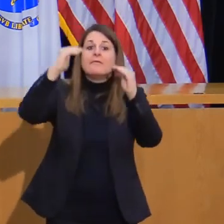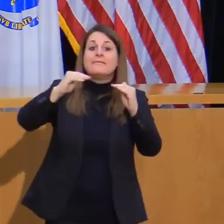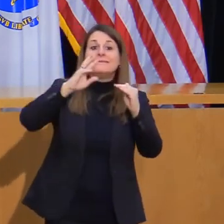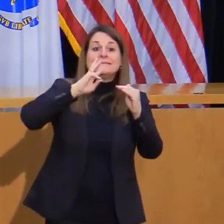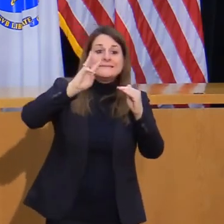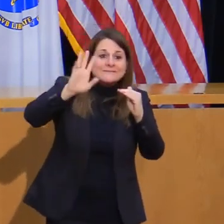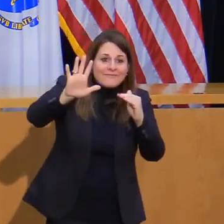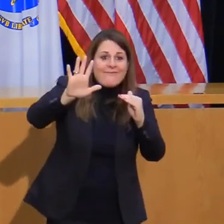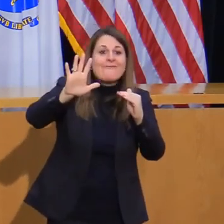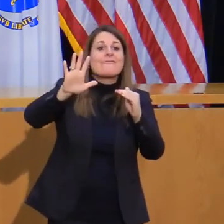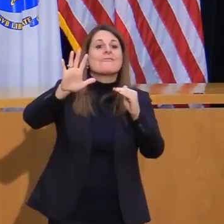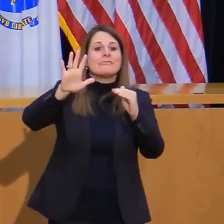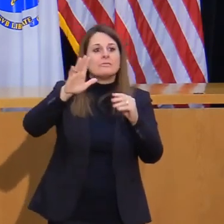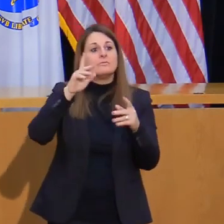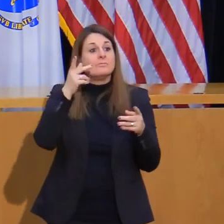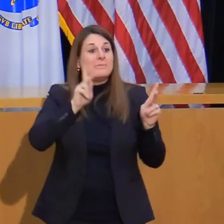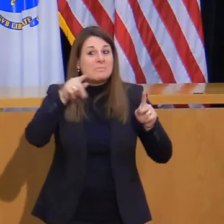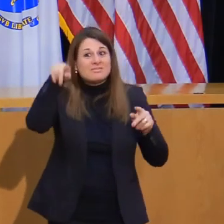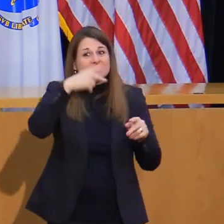be individuals for whom